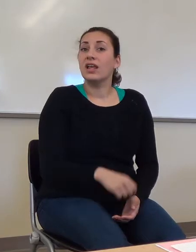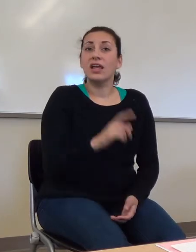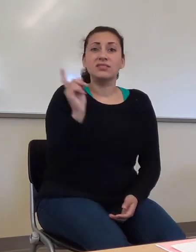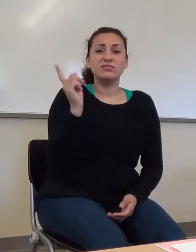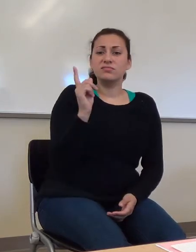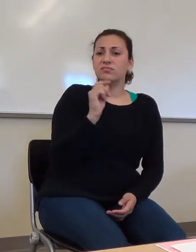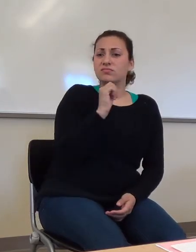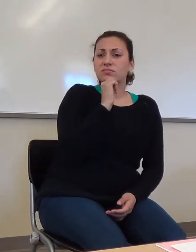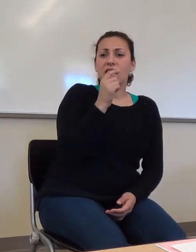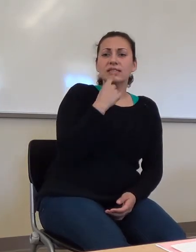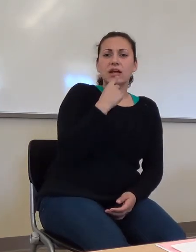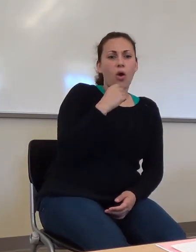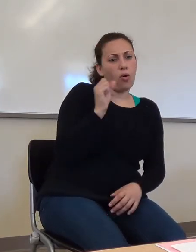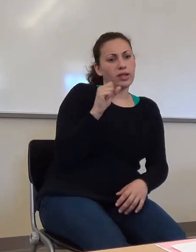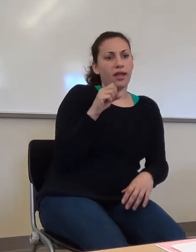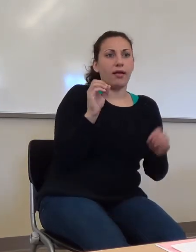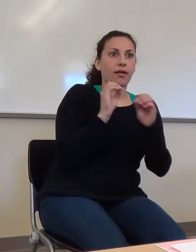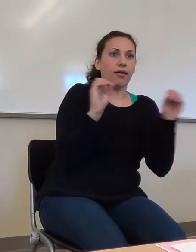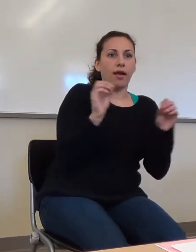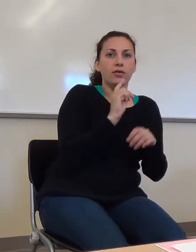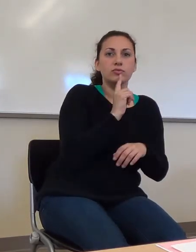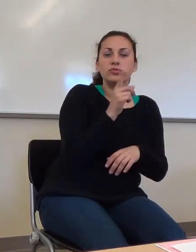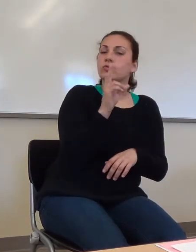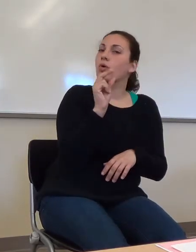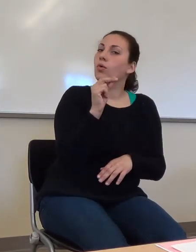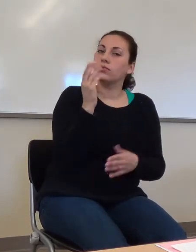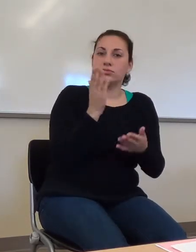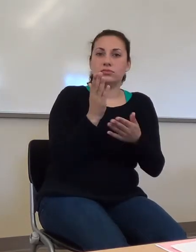true. It stopped just short of that.